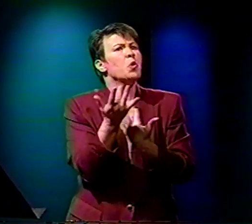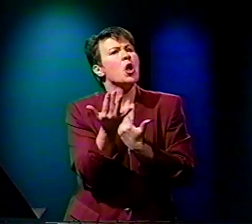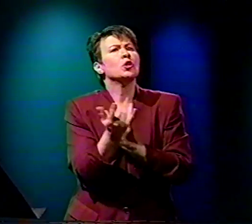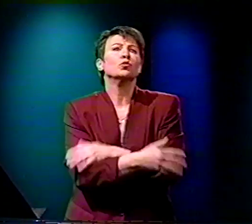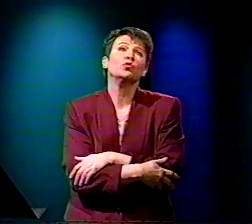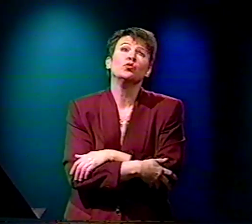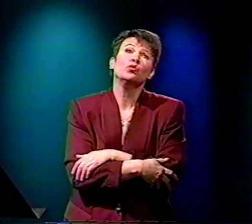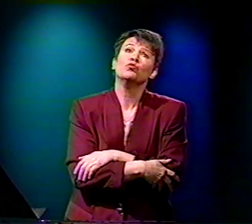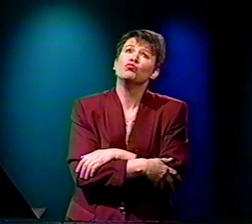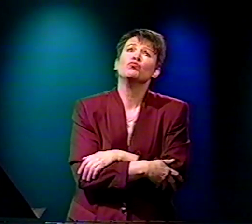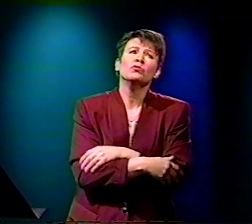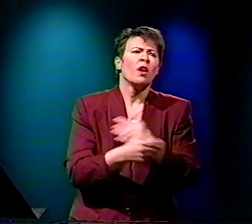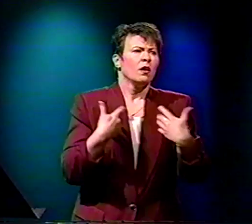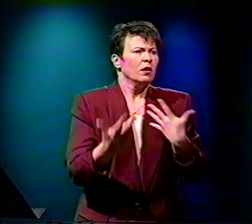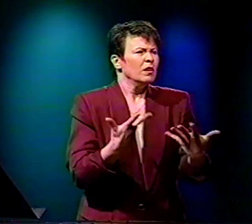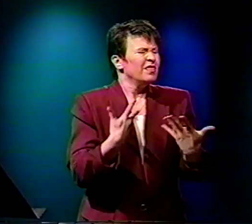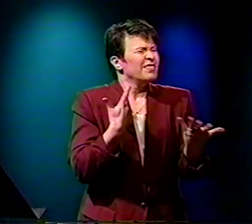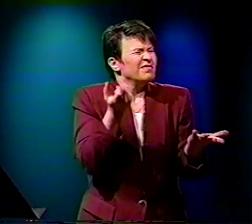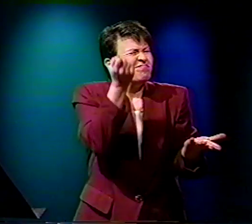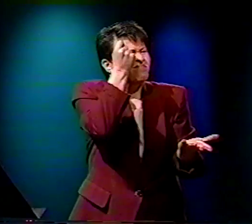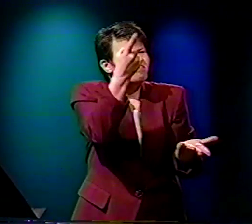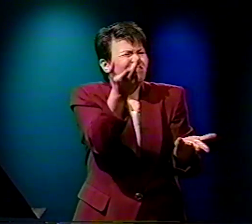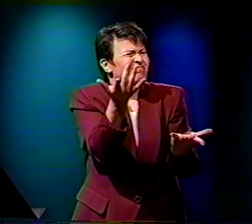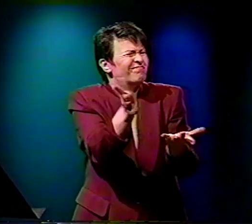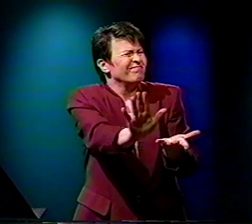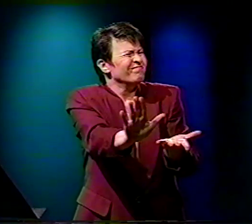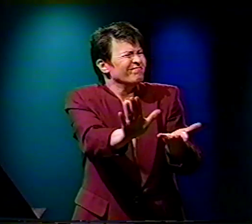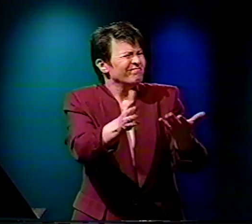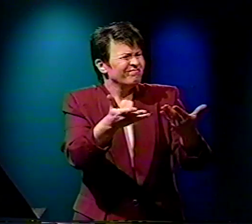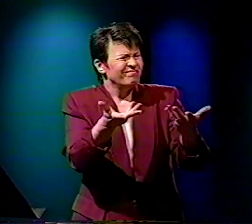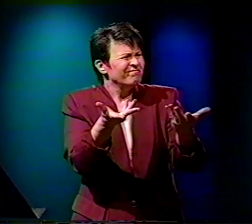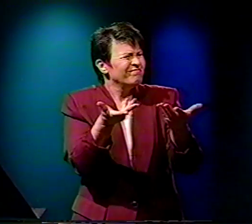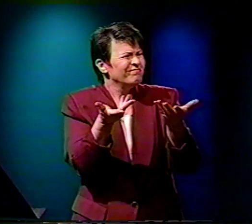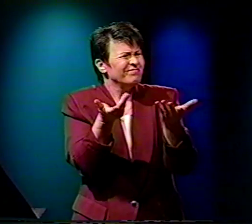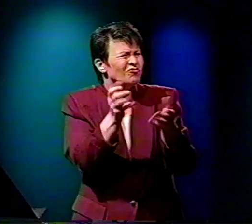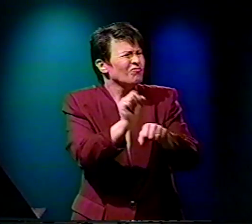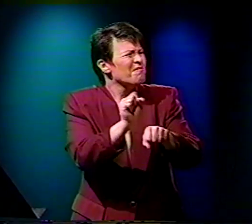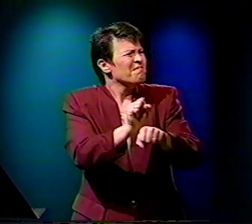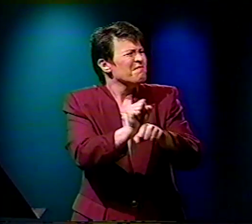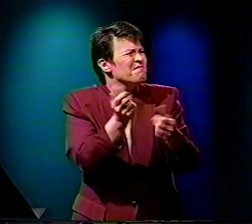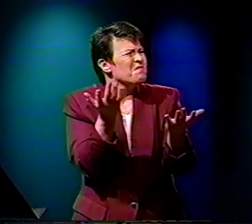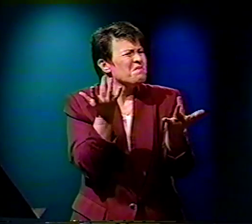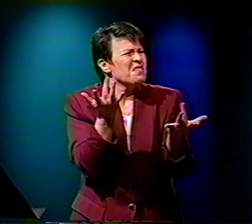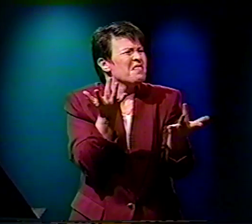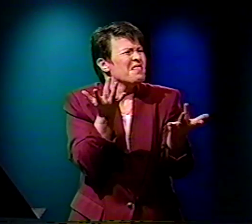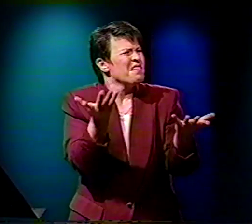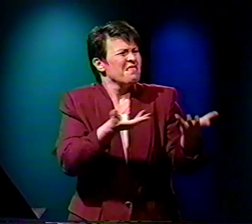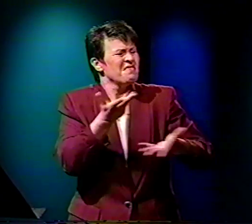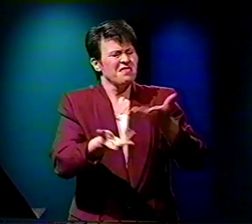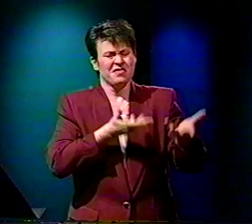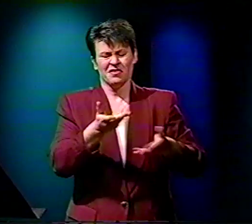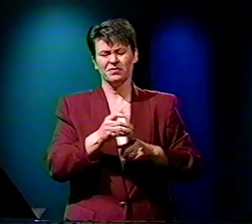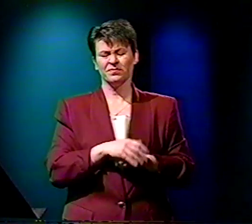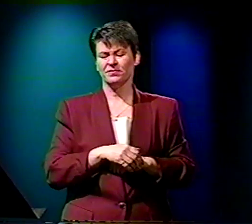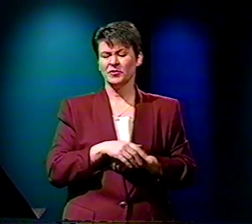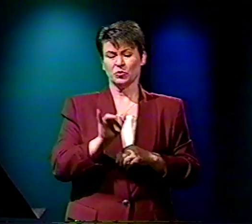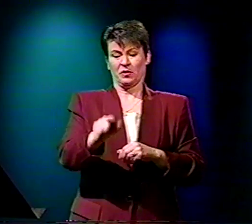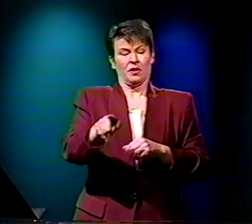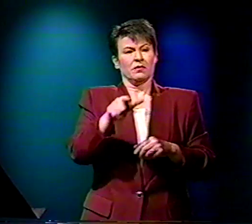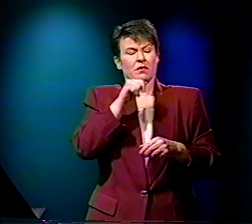very uncomfortable when the interpreter just stands there waiting. I don't even understand what the reason is for that. Why is that that's part of their